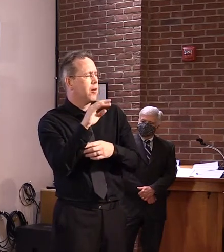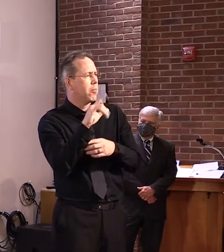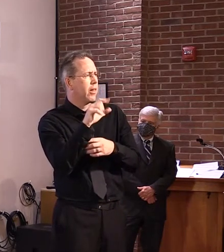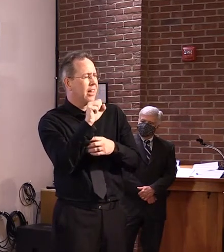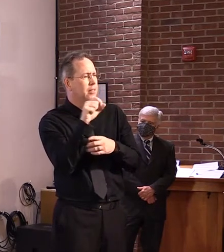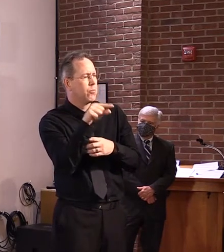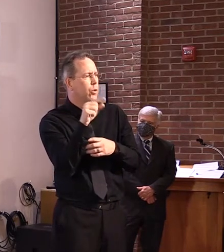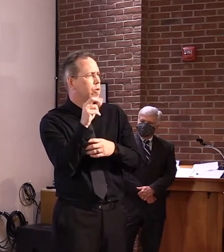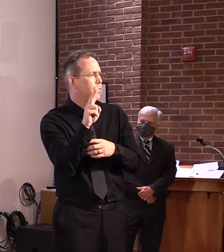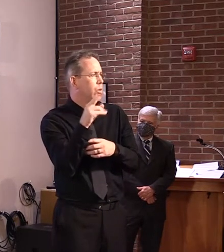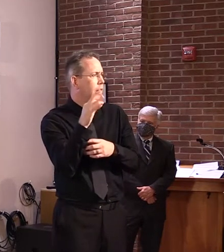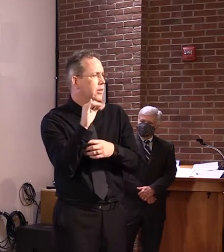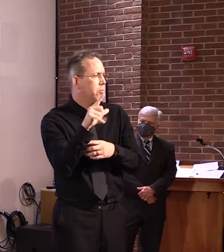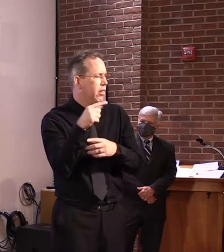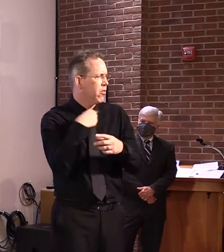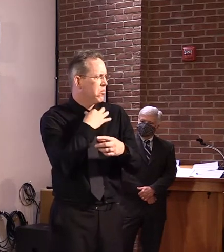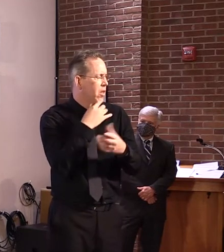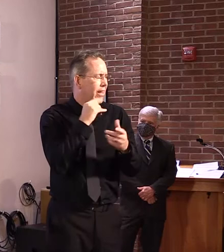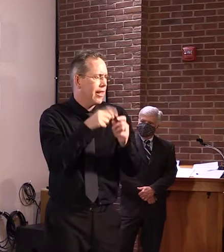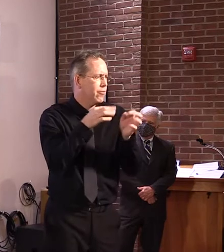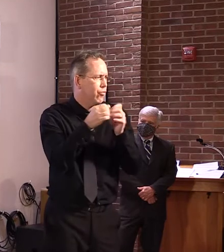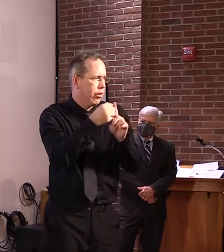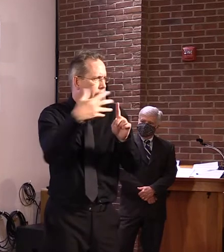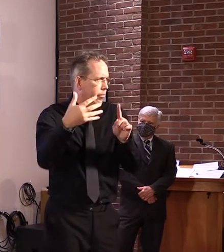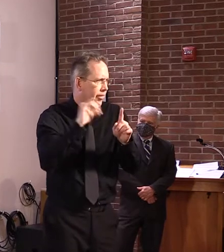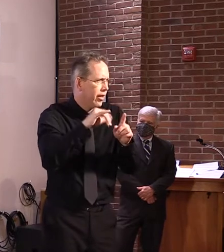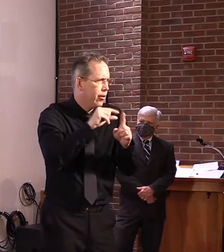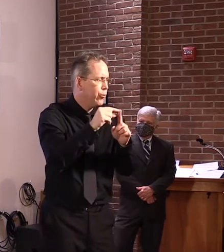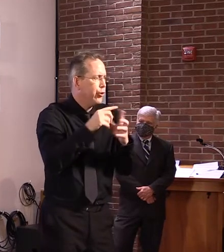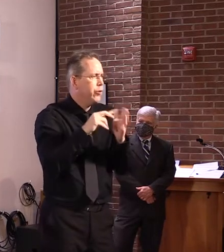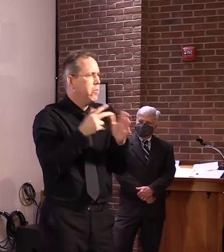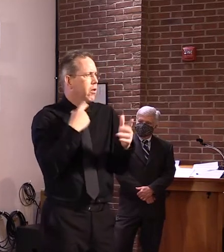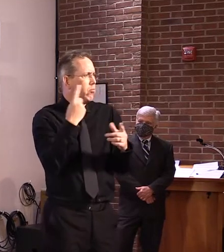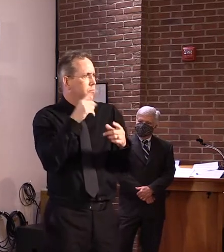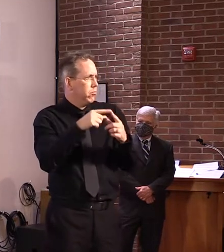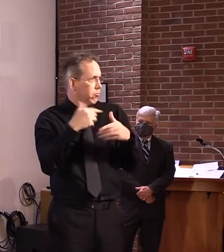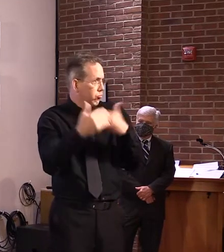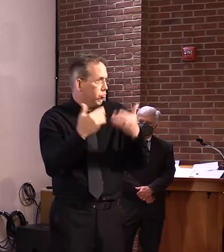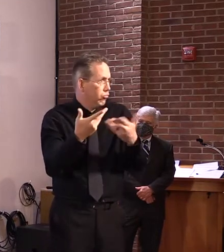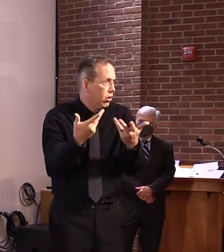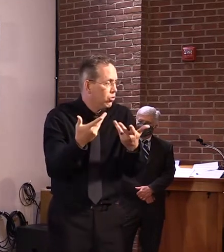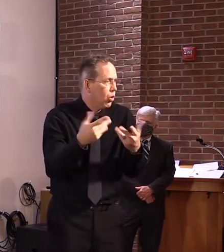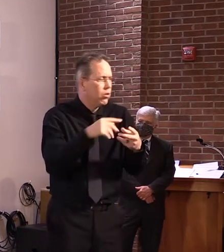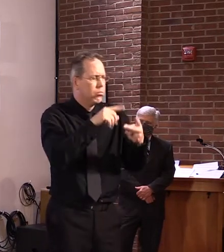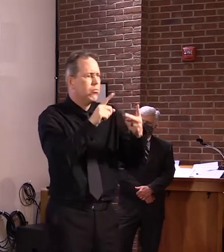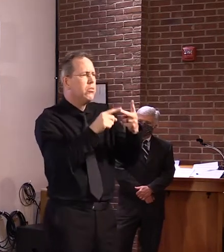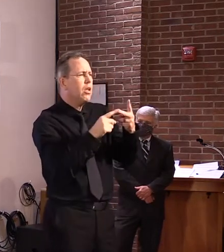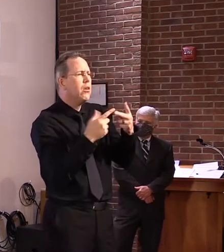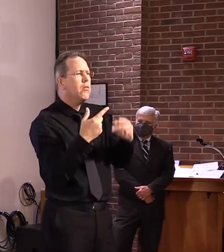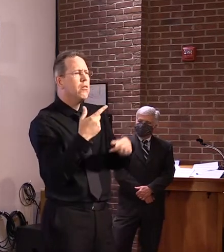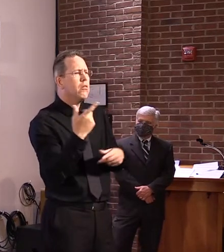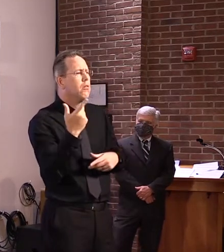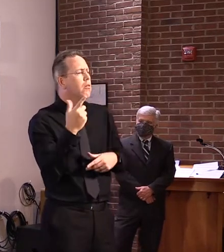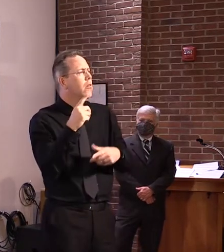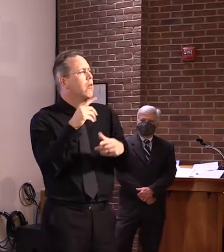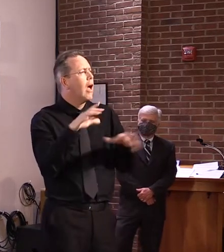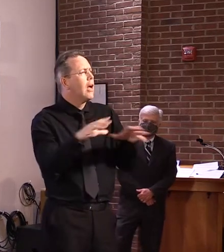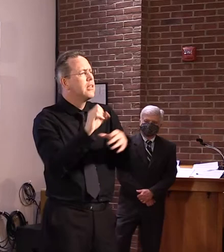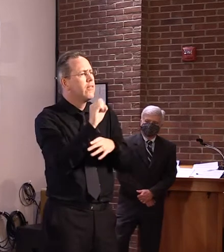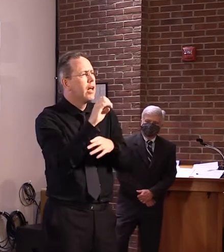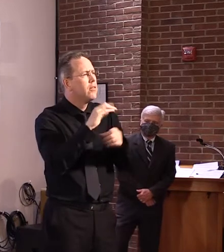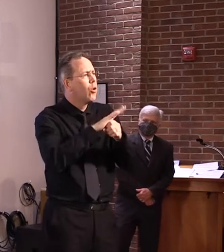those. And those are my two questions. Wilson, S-219, I'm just not familiar with what that